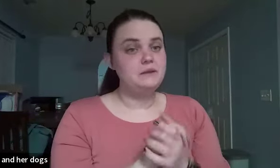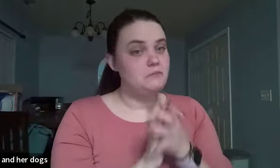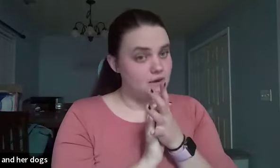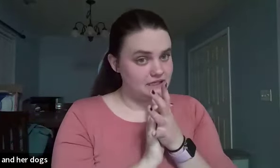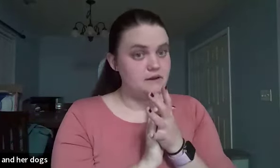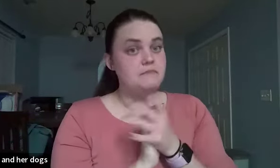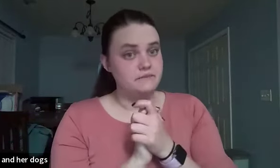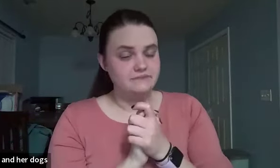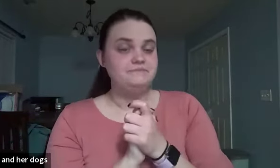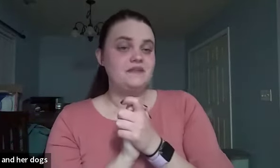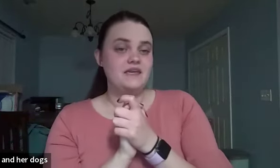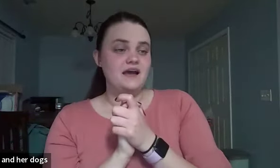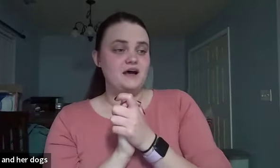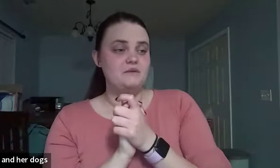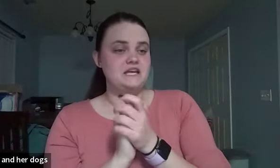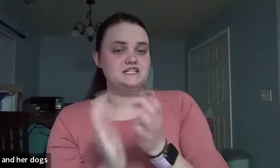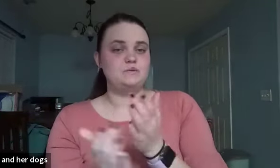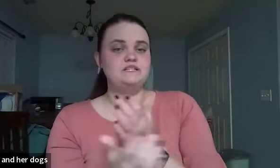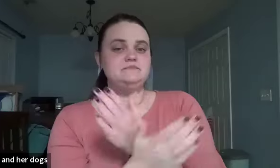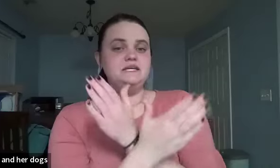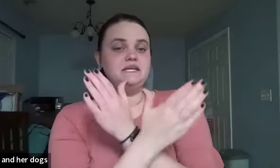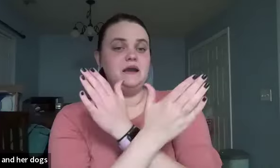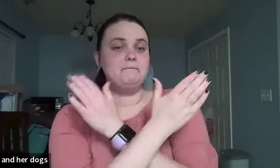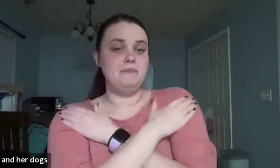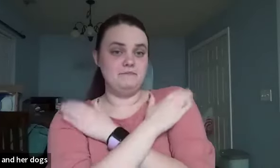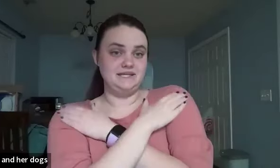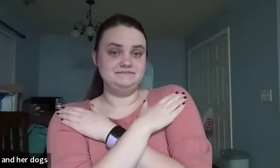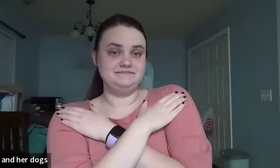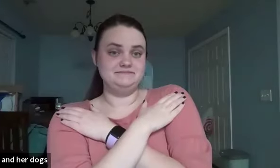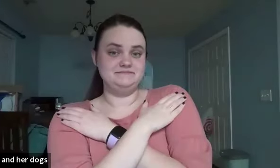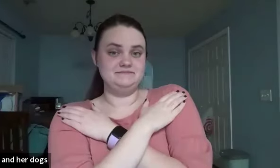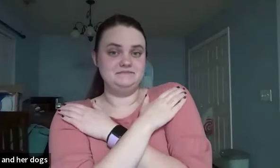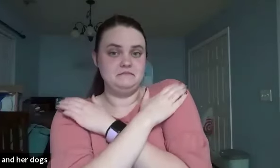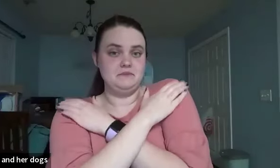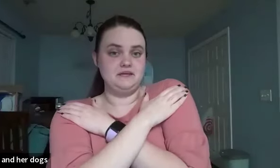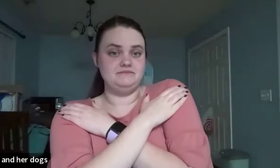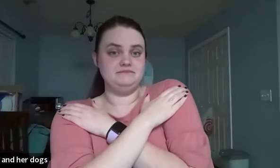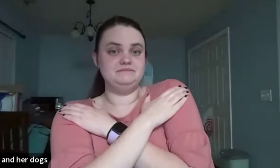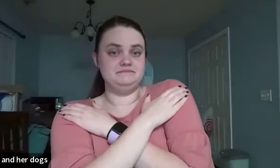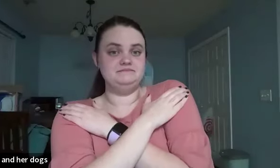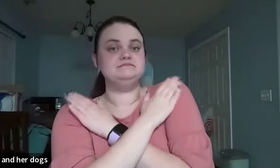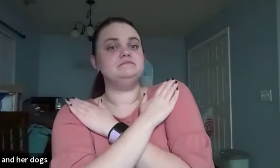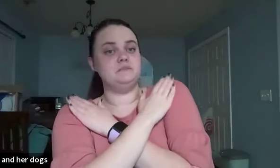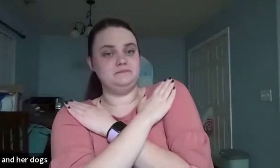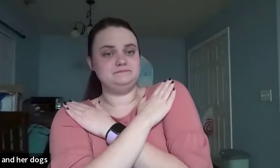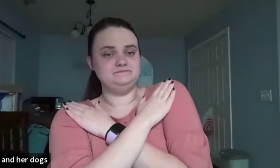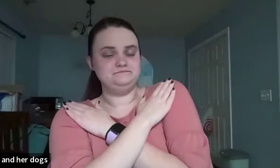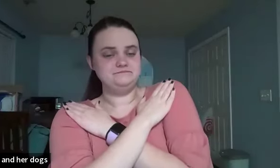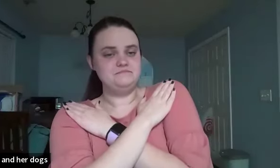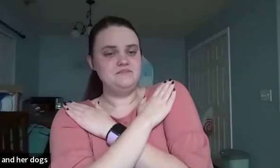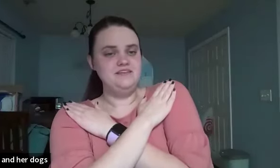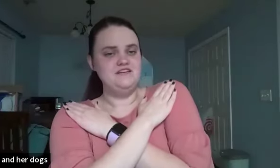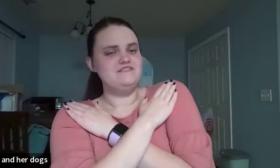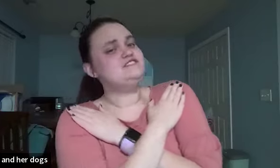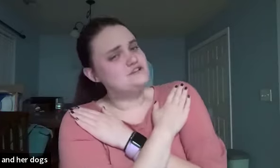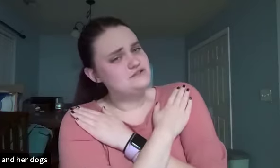like mommy, but mummy. And it's going to be mummy. Mummy. Mummy. This is also